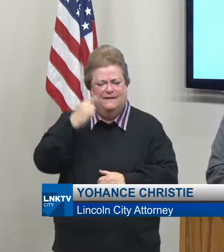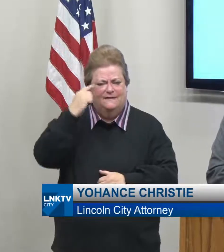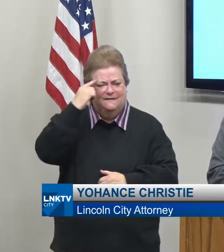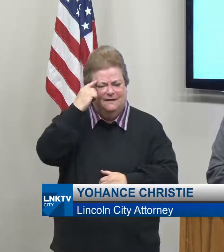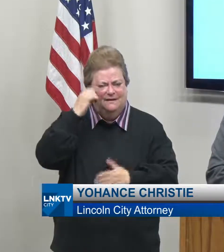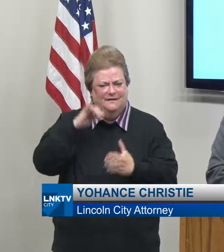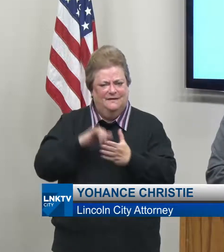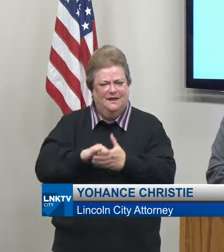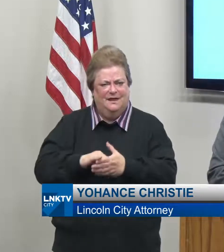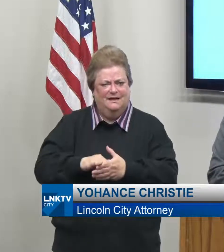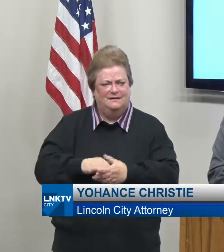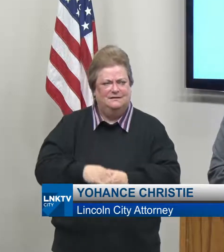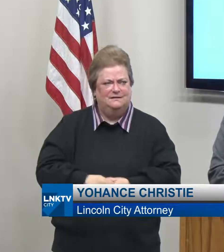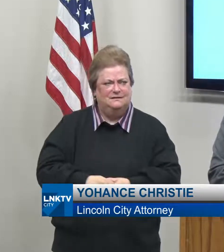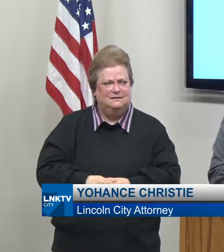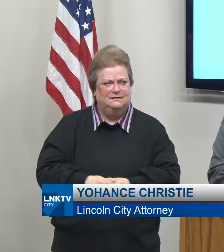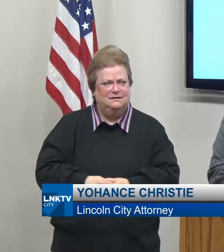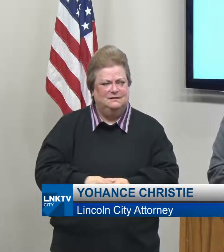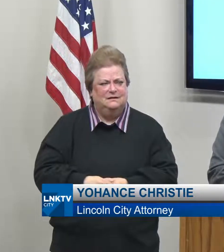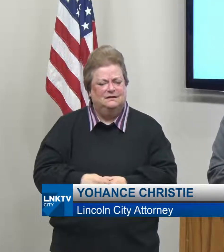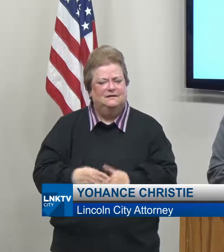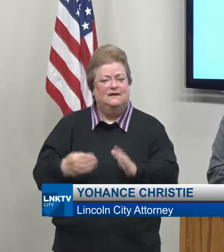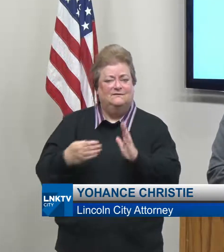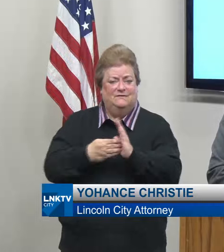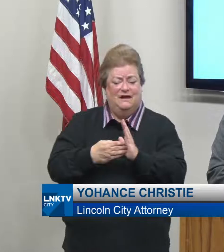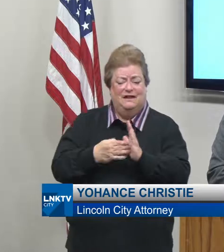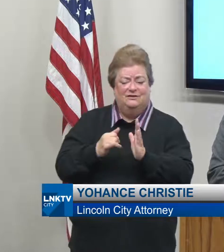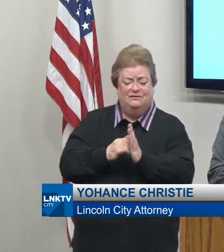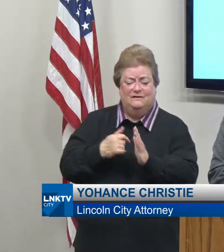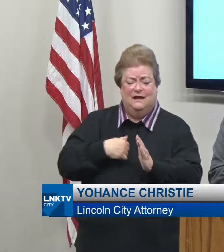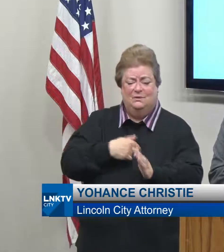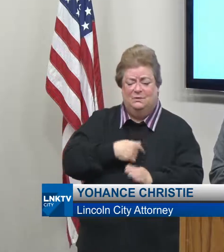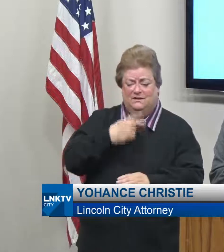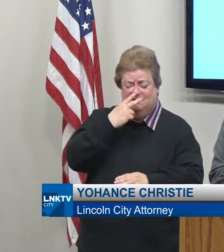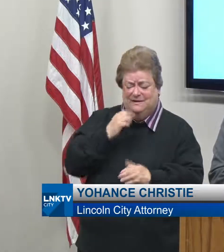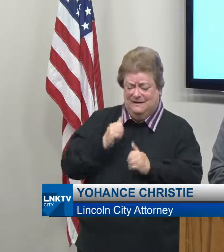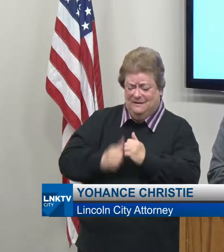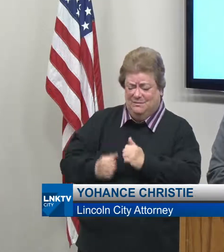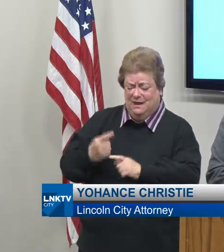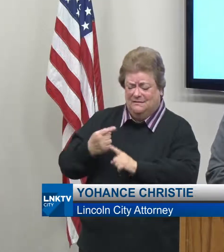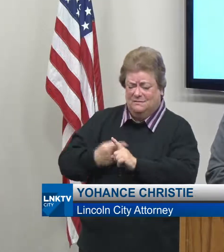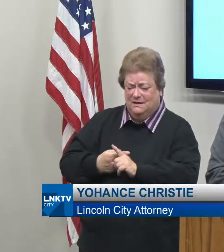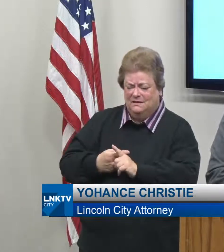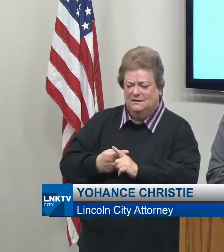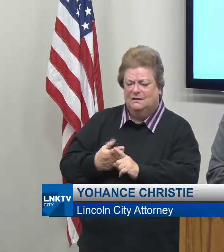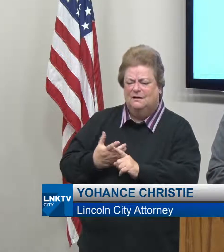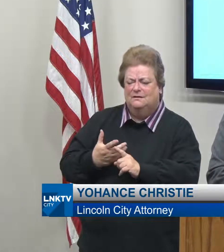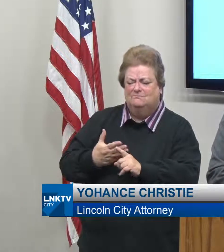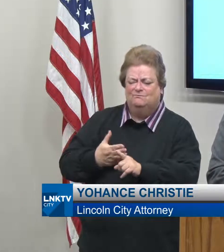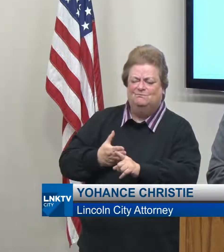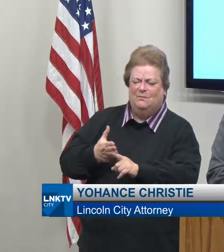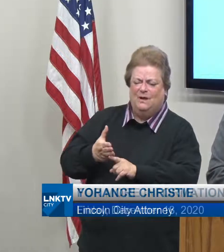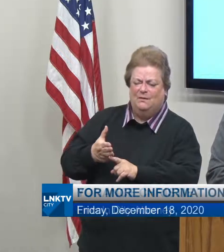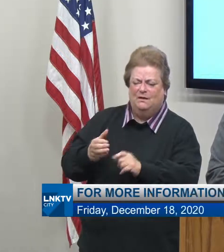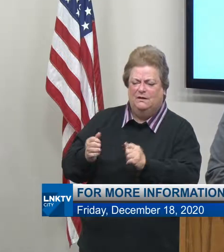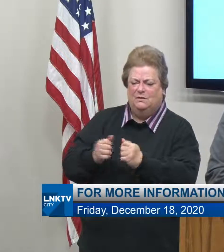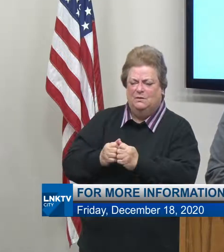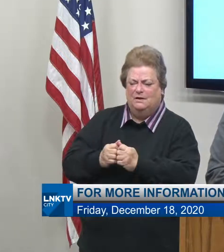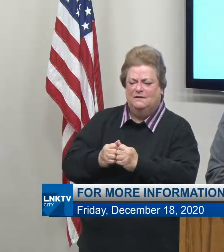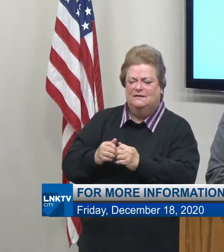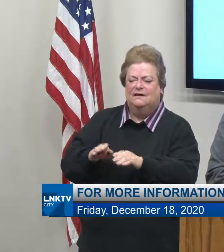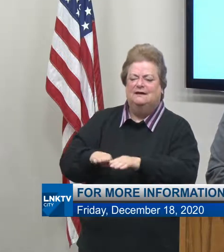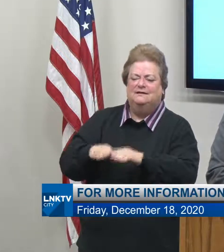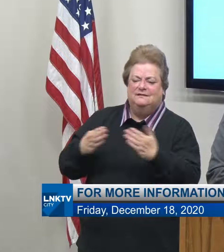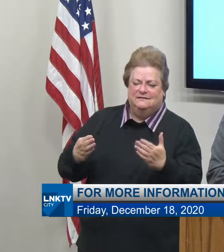that the violations that we have seen in the past month have primarily been staying